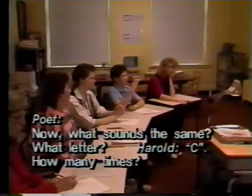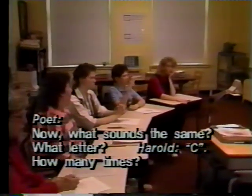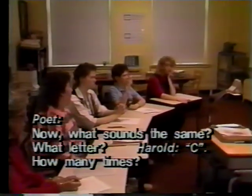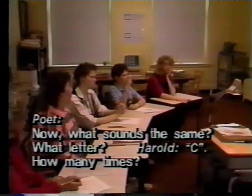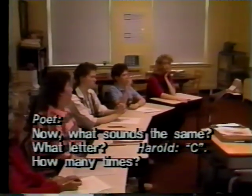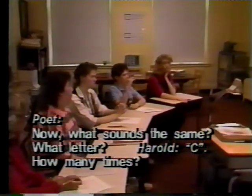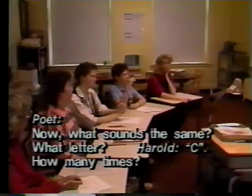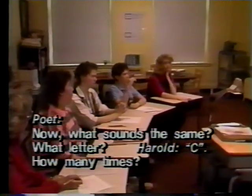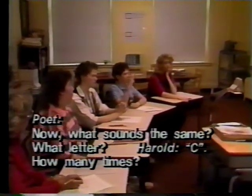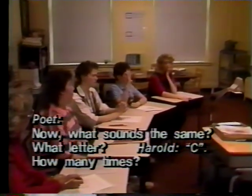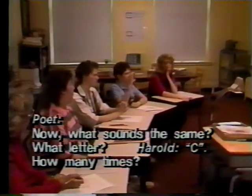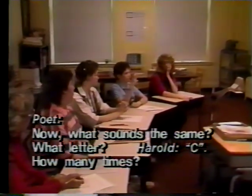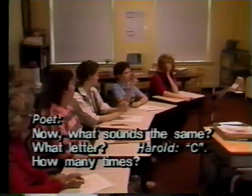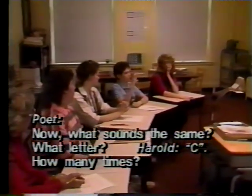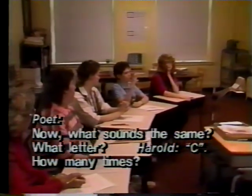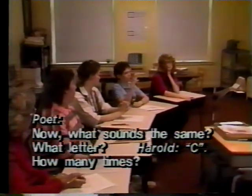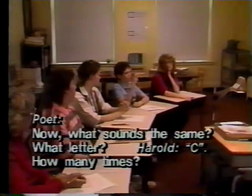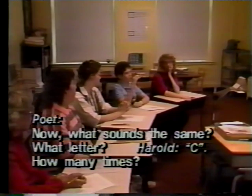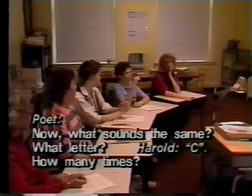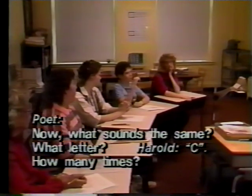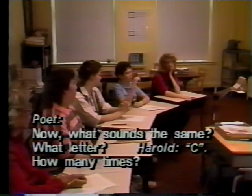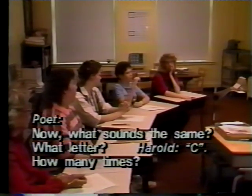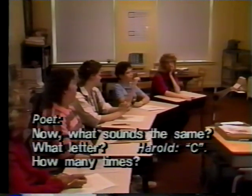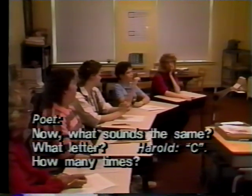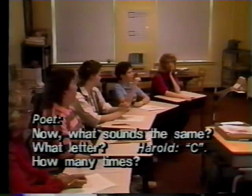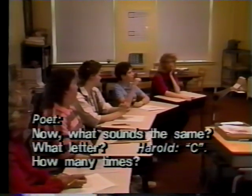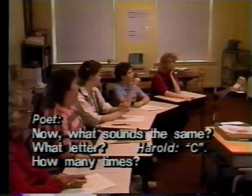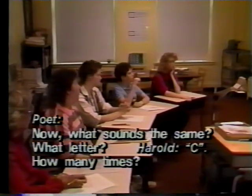What letters? How many times?